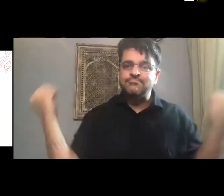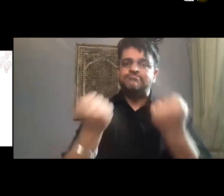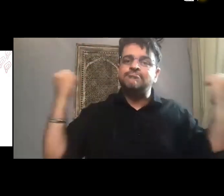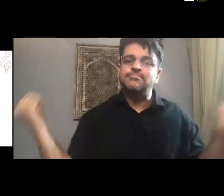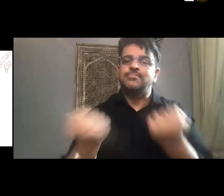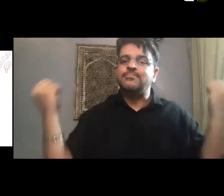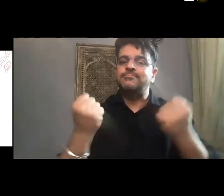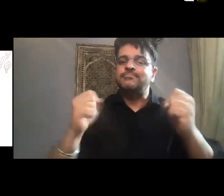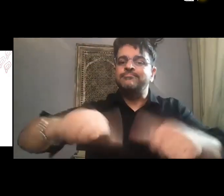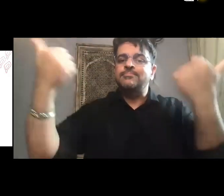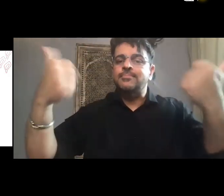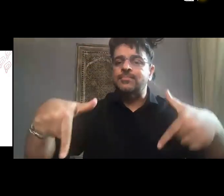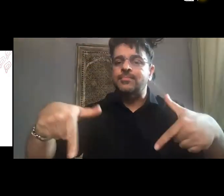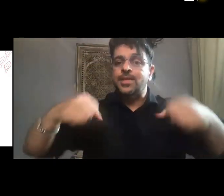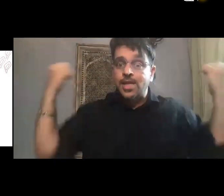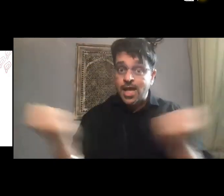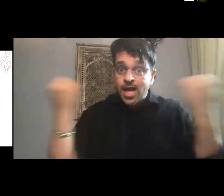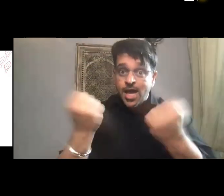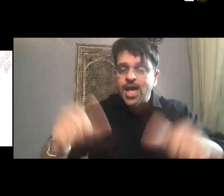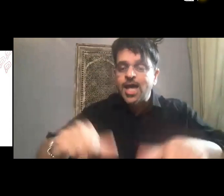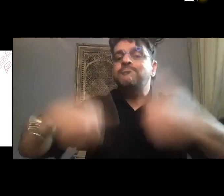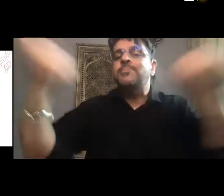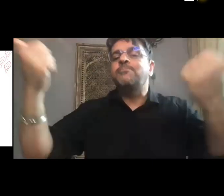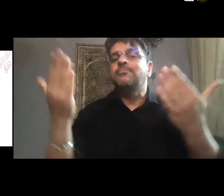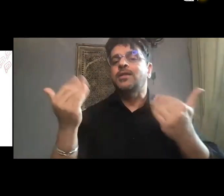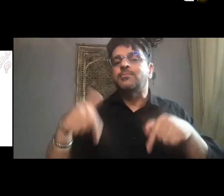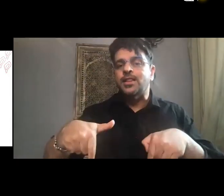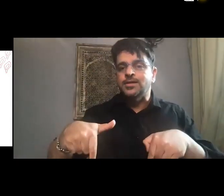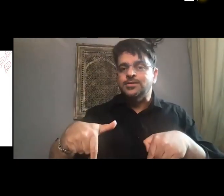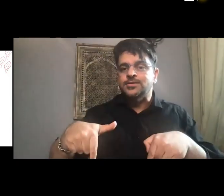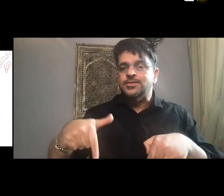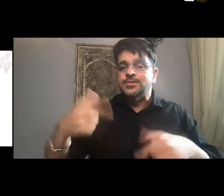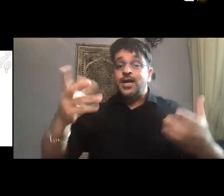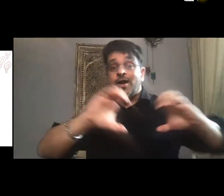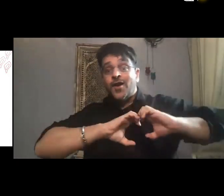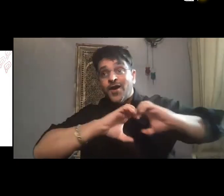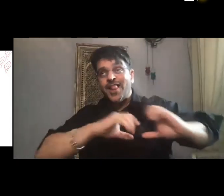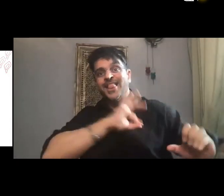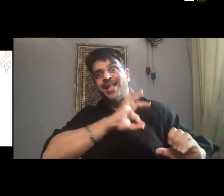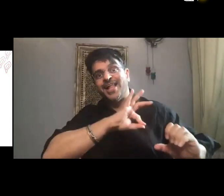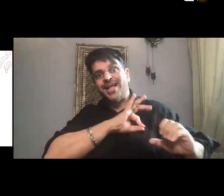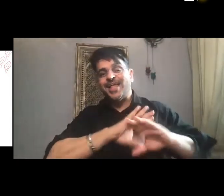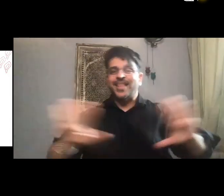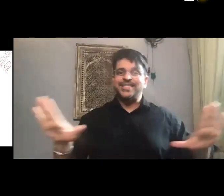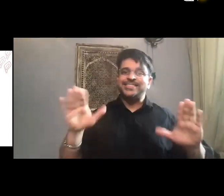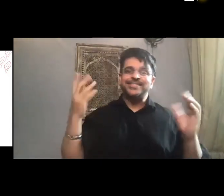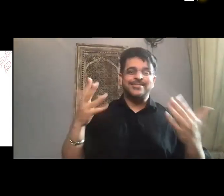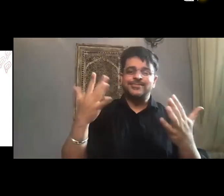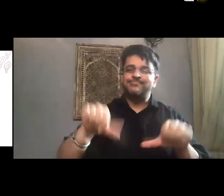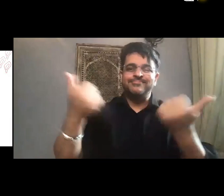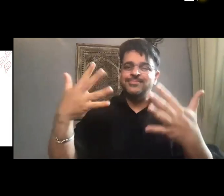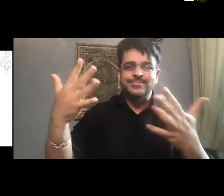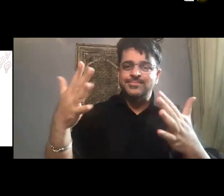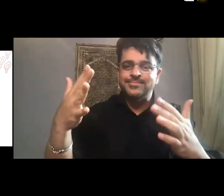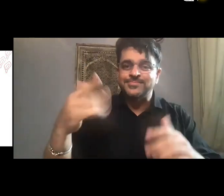Hustle means to work hard, to wrap up your sleeves and to work hard towards the betterment. Obviously,